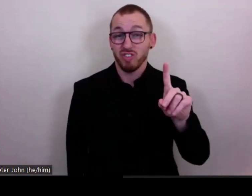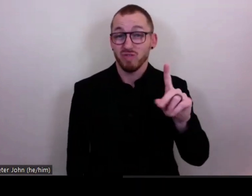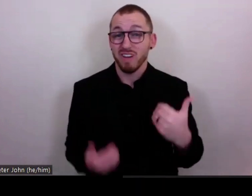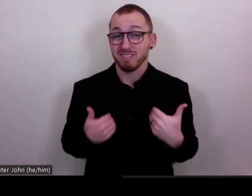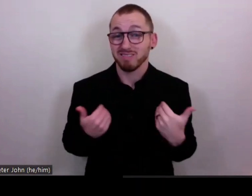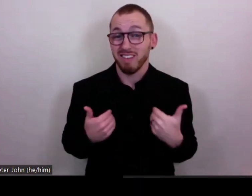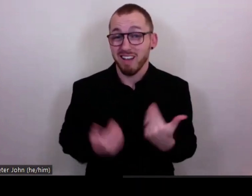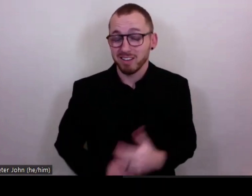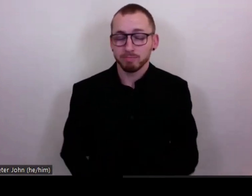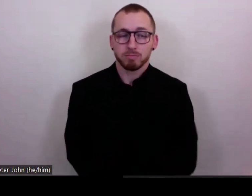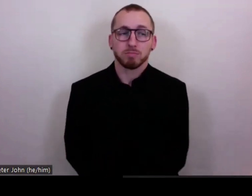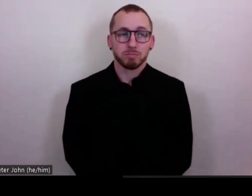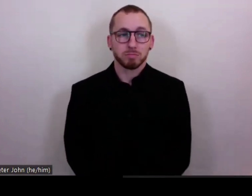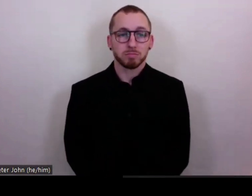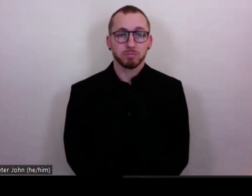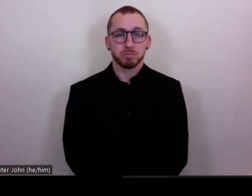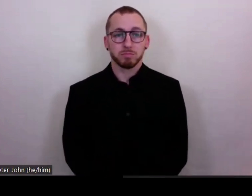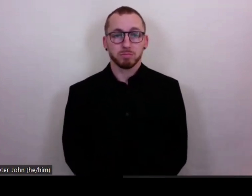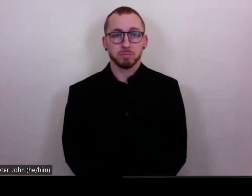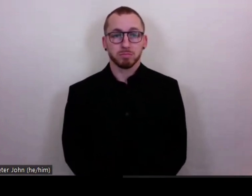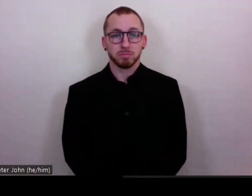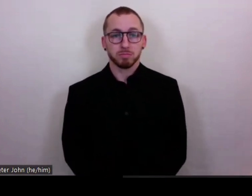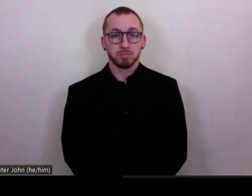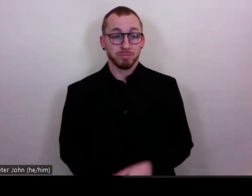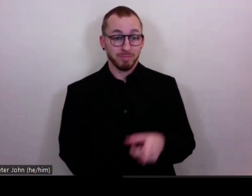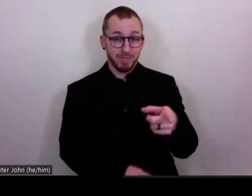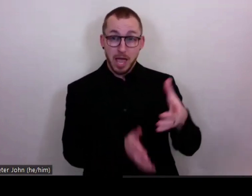Do you think that person has anything in